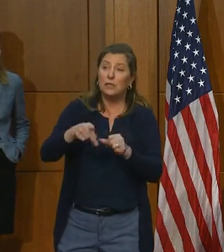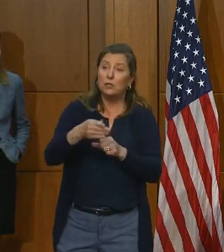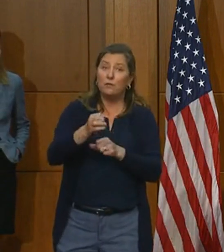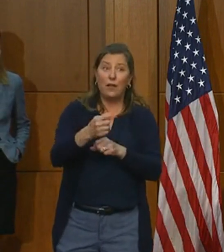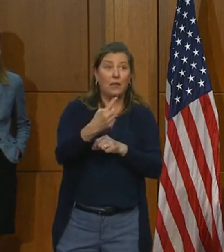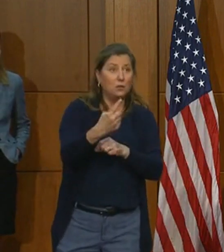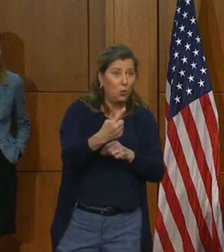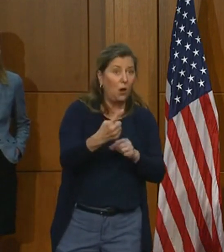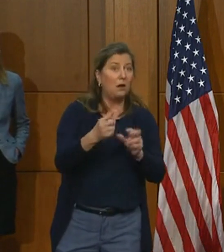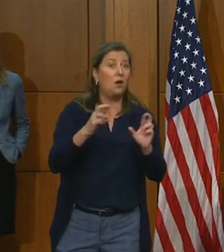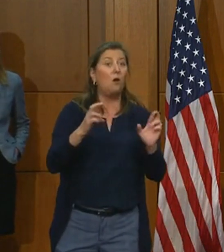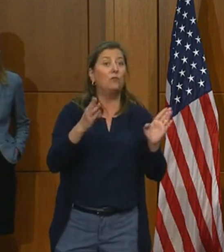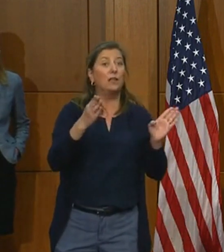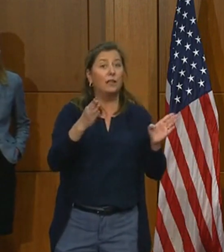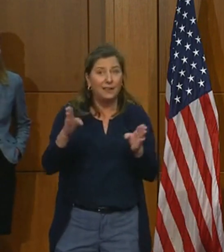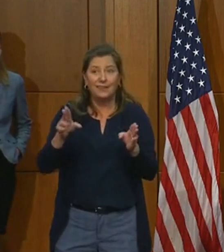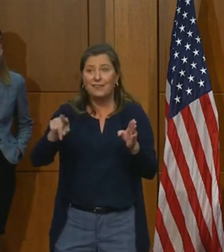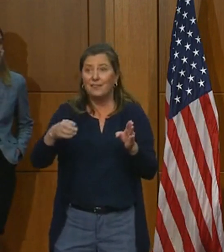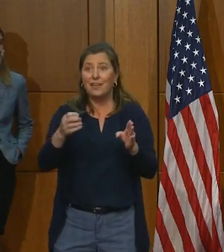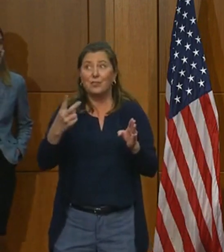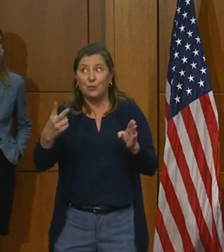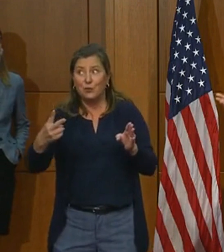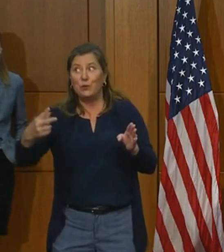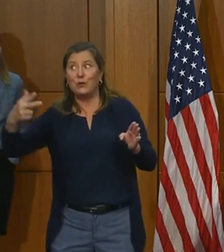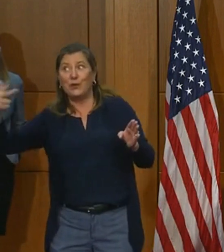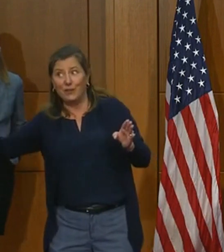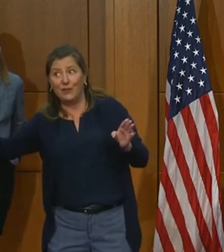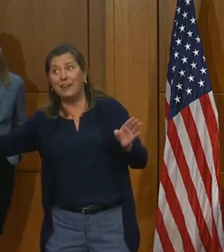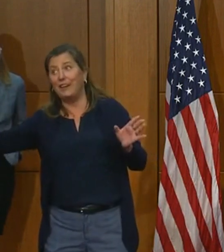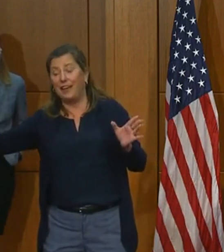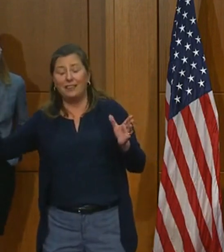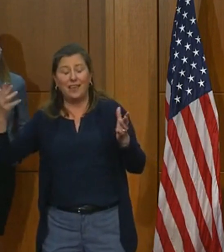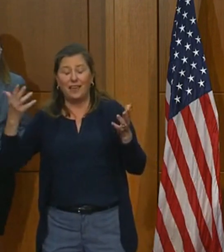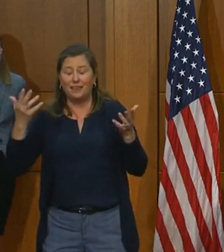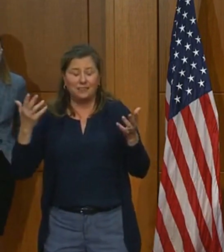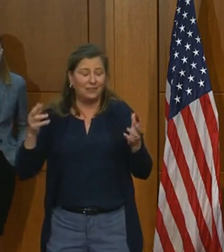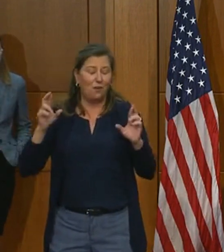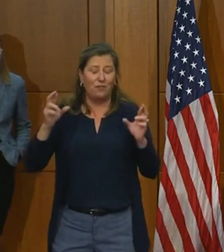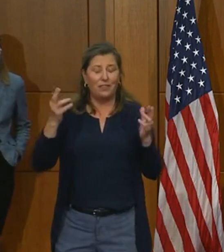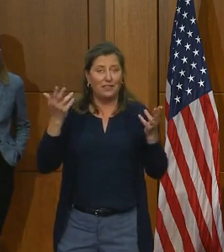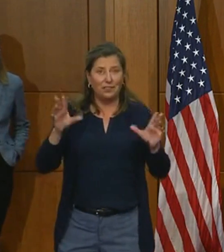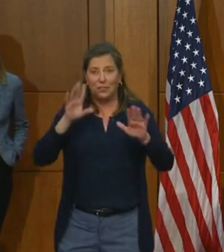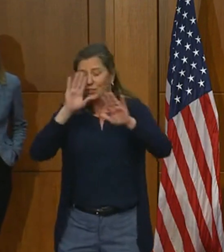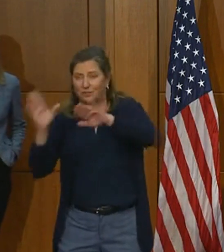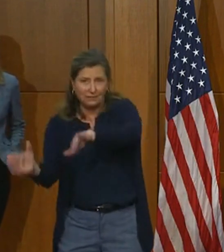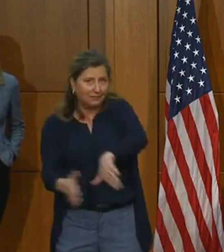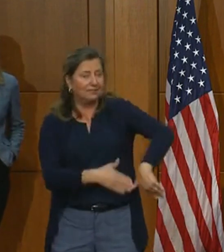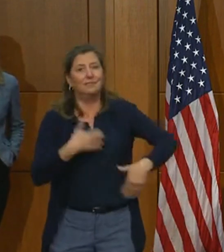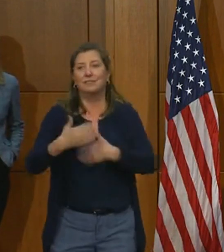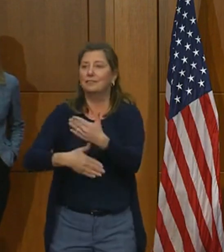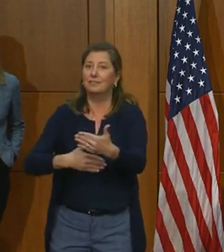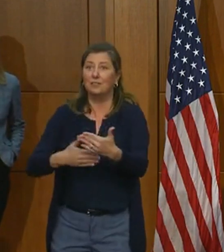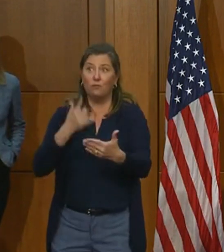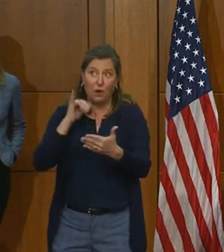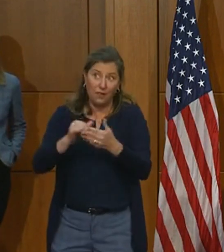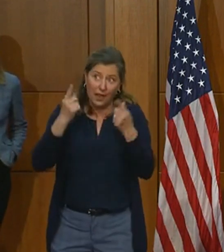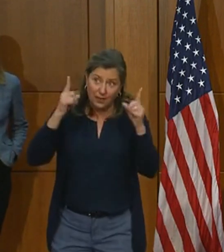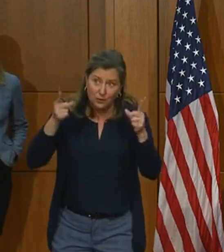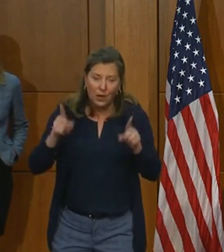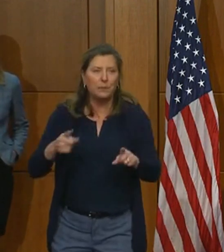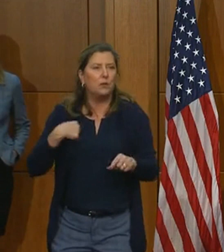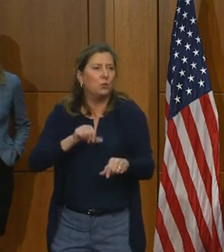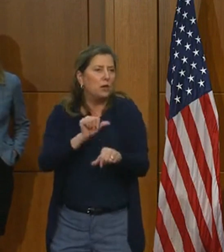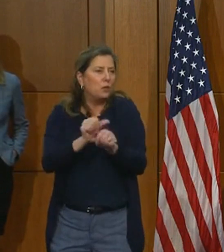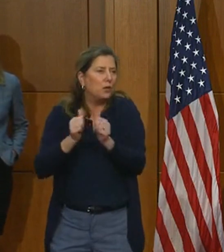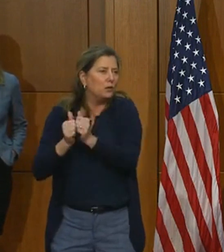one and then hopefully get into phase two and then phase three and then finally put this healthcare issue behind us, we're all in this together.